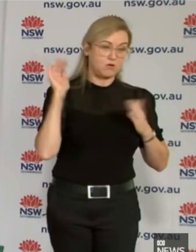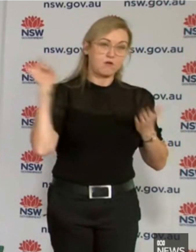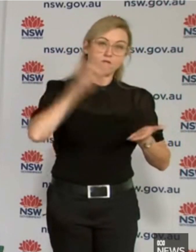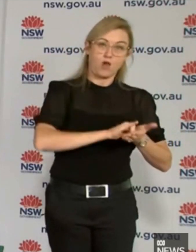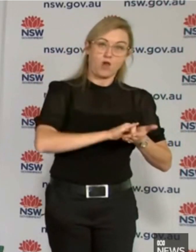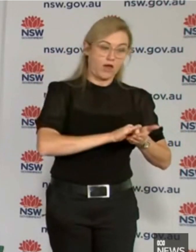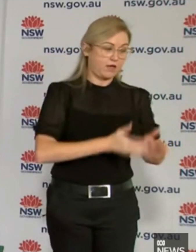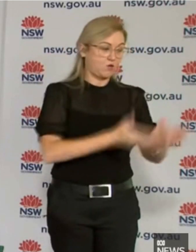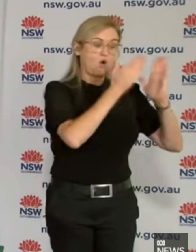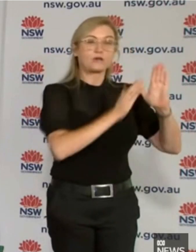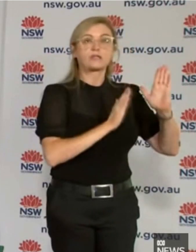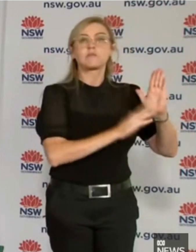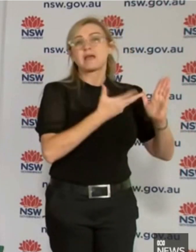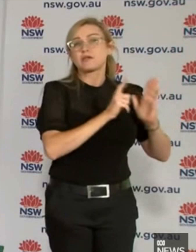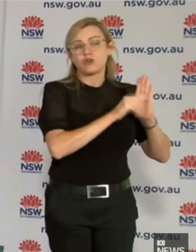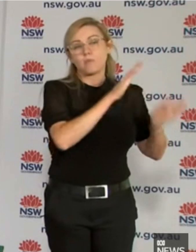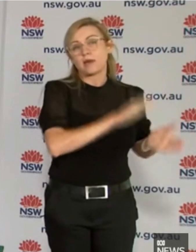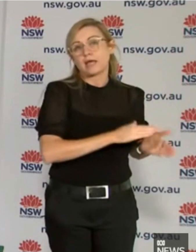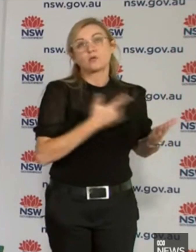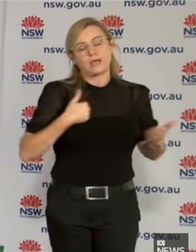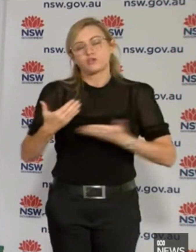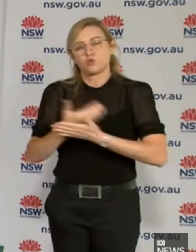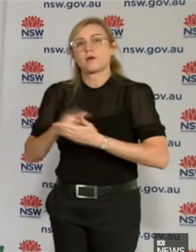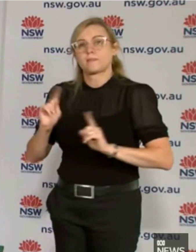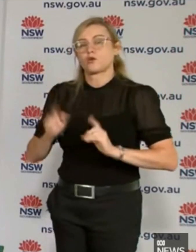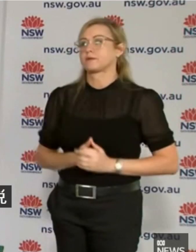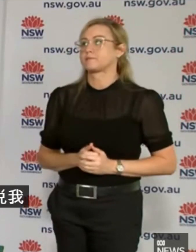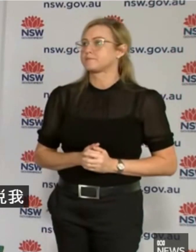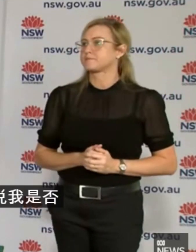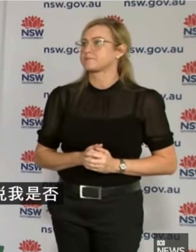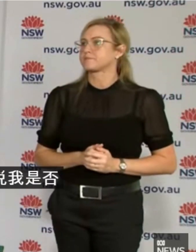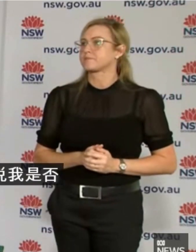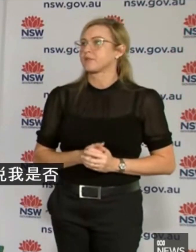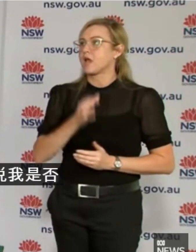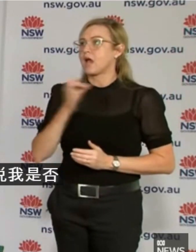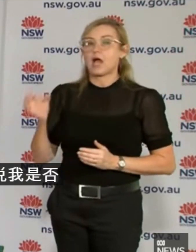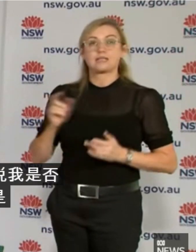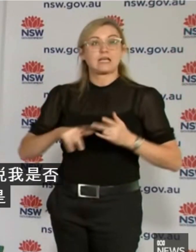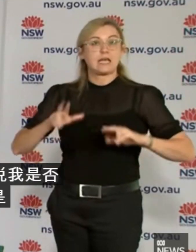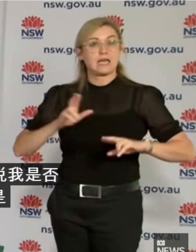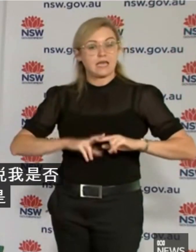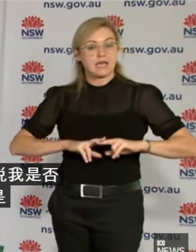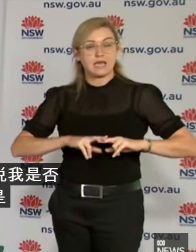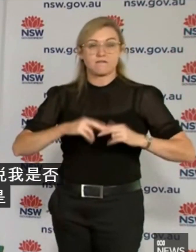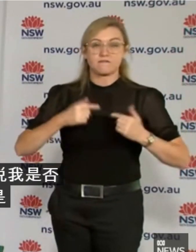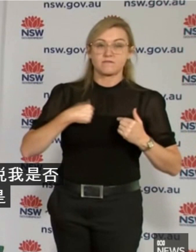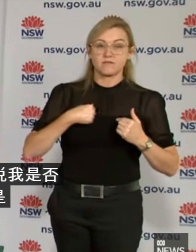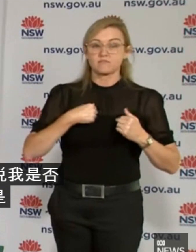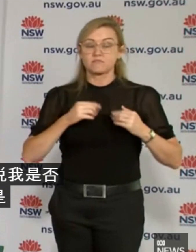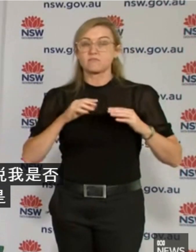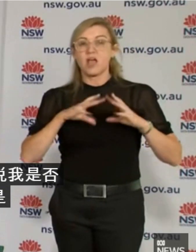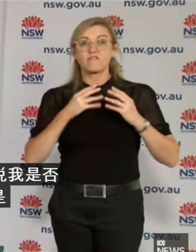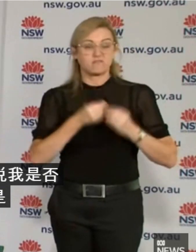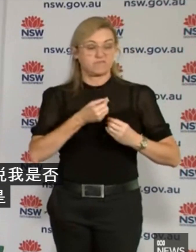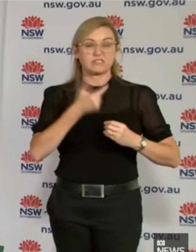Sorry, just in terms of the question was more about, so when we get to 70, like say if I'm double vaccinated, we open up at 70% on the 11th of